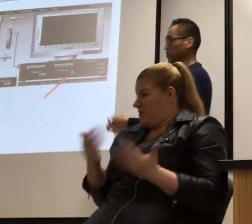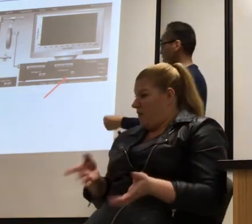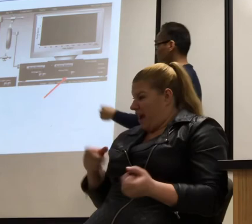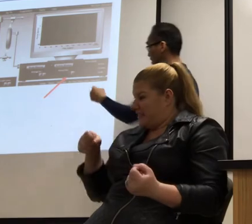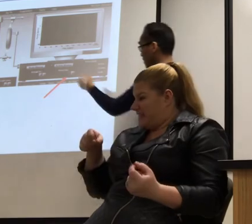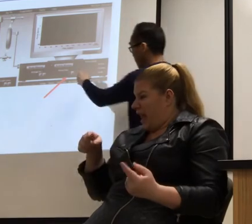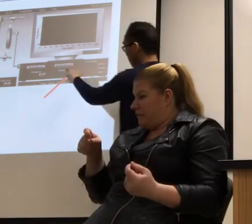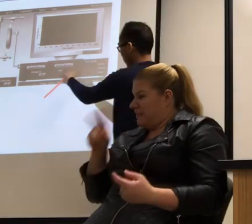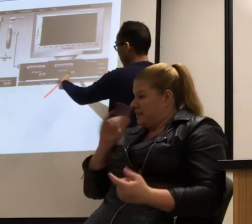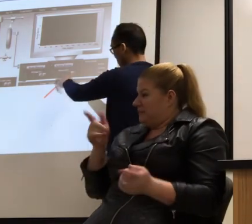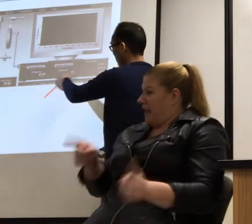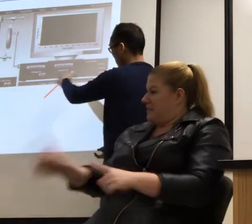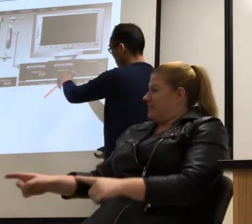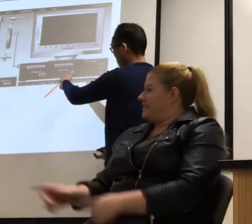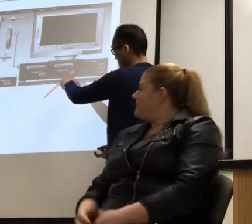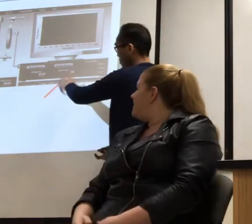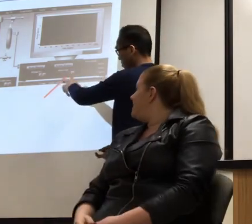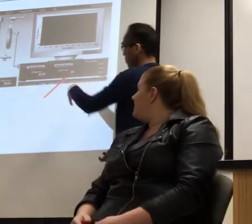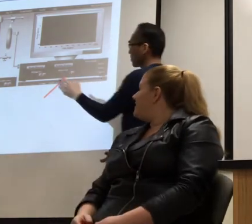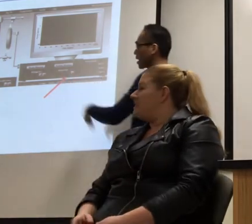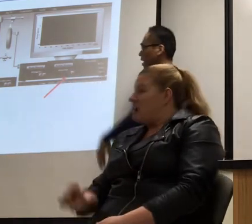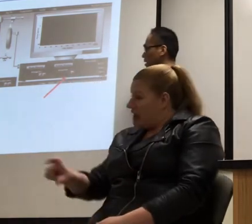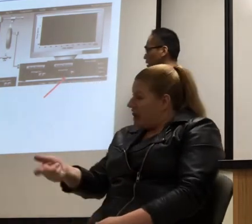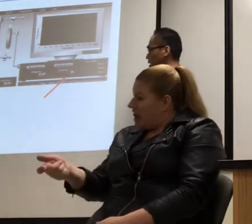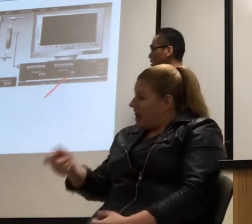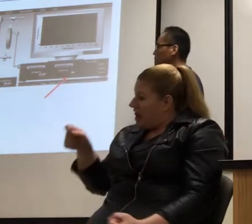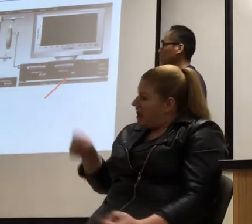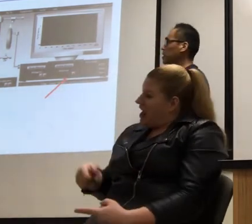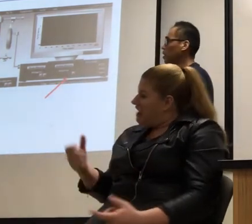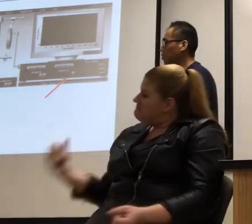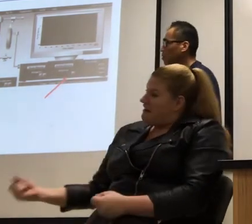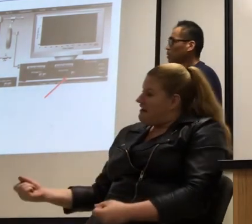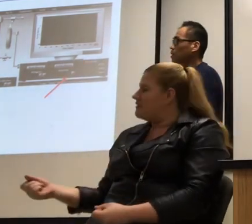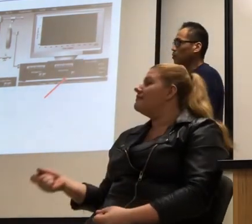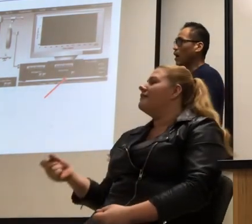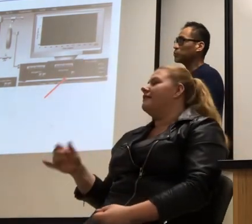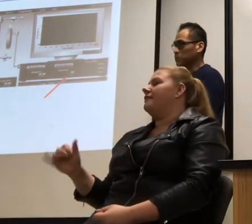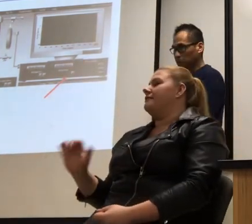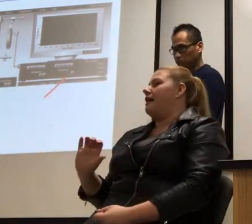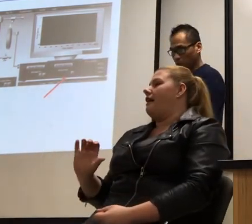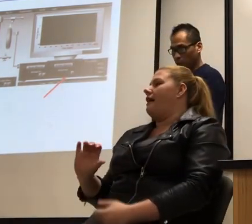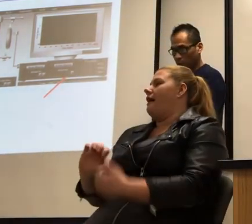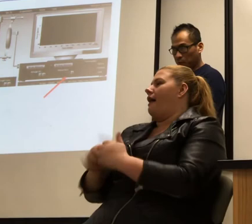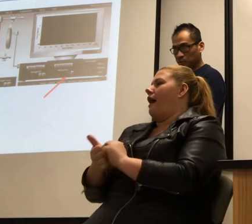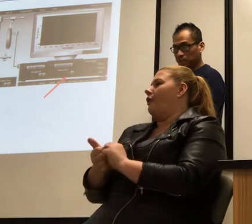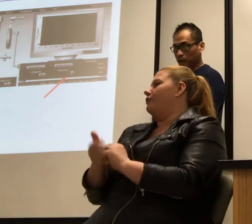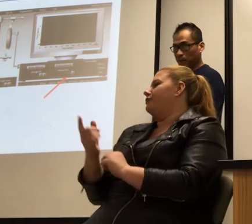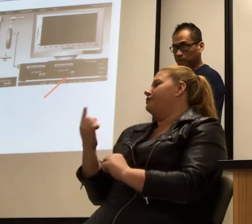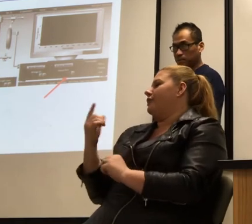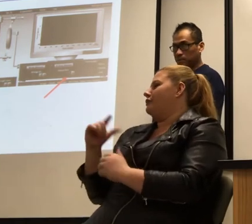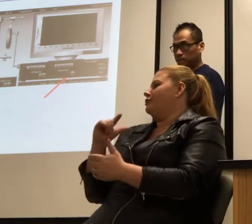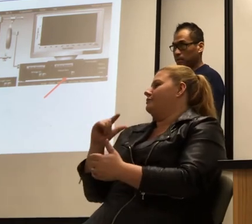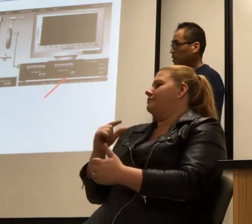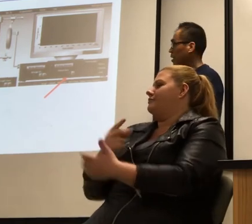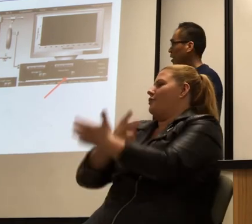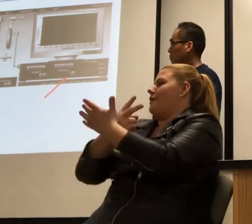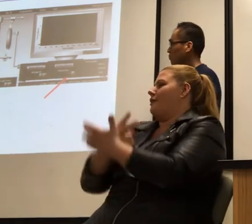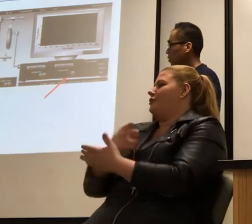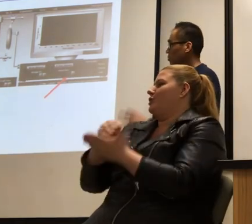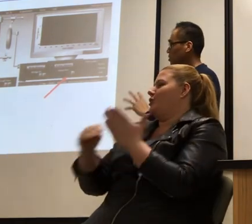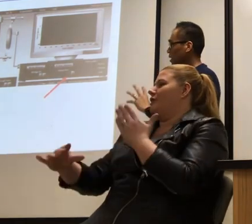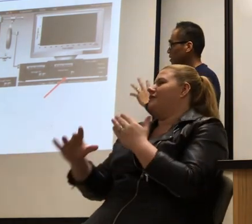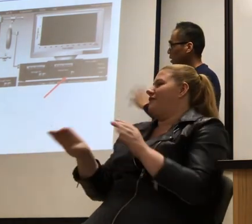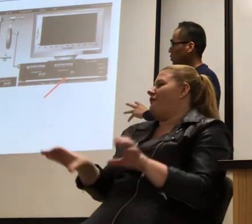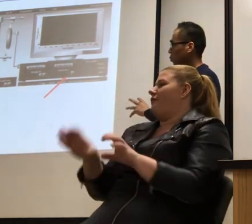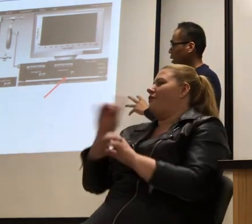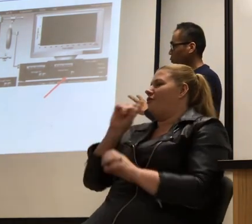can this do? Let's turn up the juice, you know, that kind of thing. That's how graduate students are when you run your experiments. But